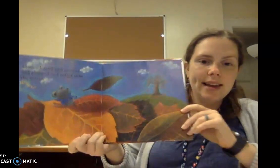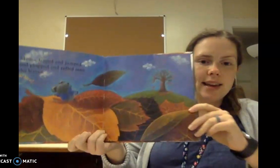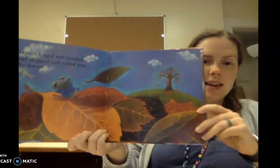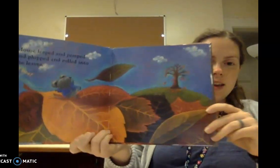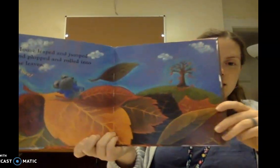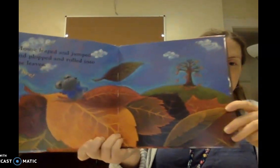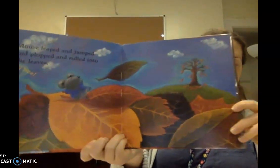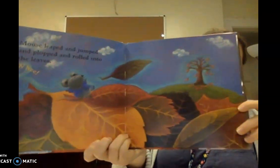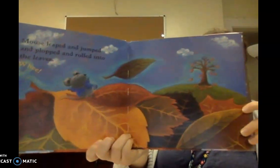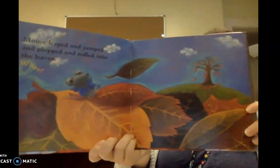Whee!